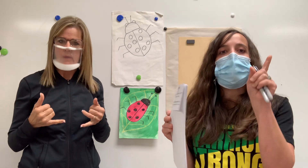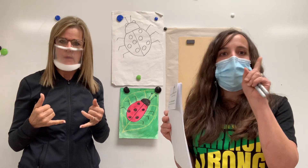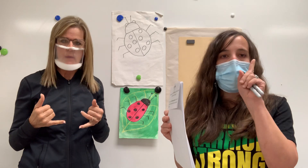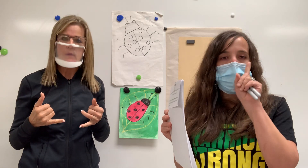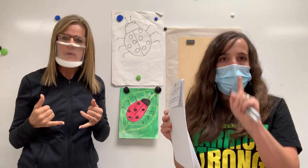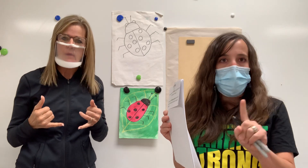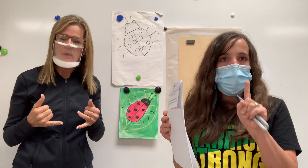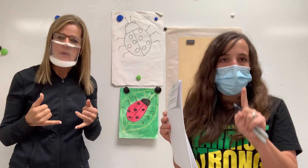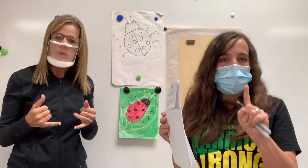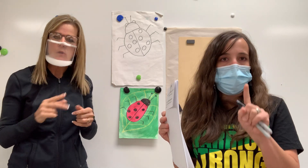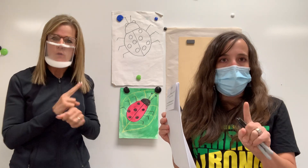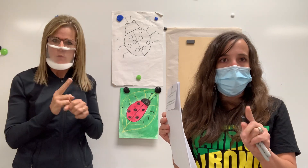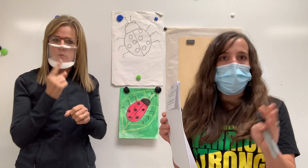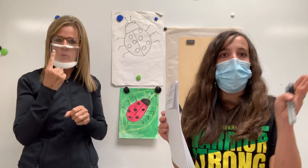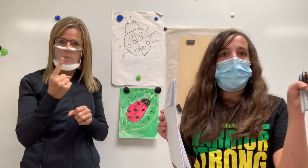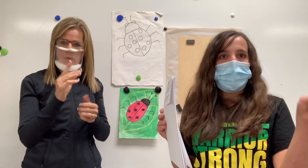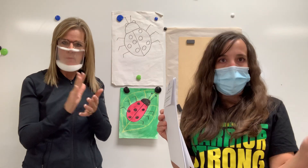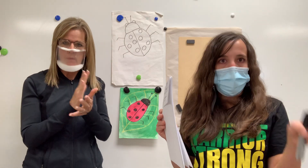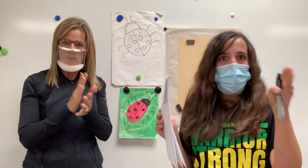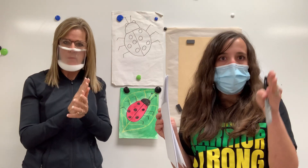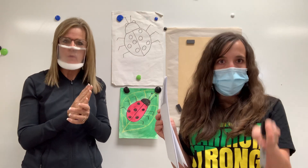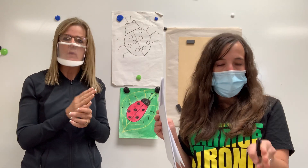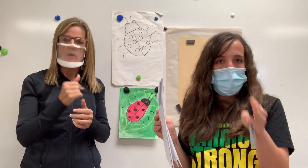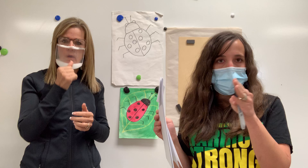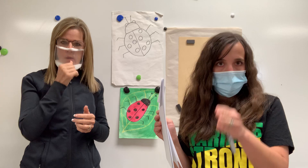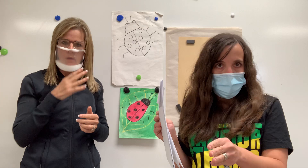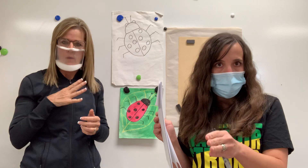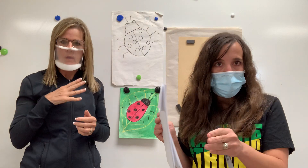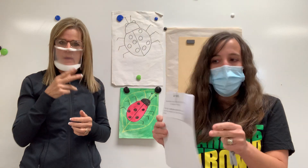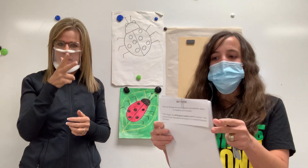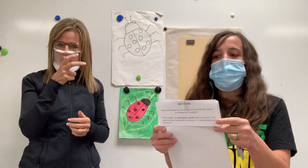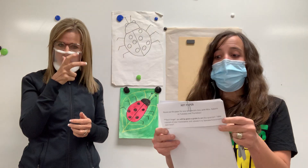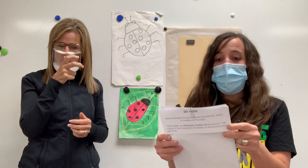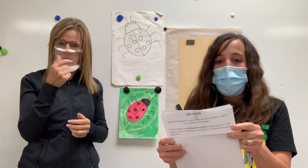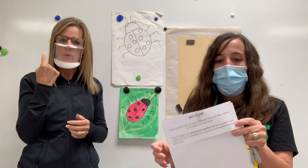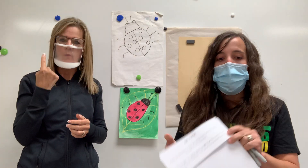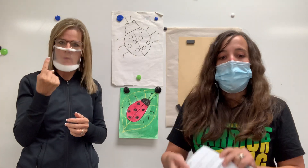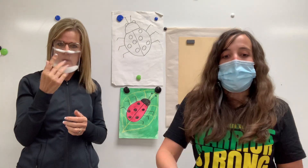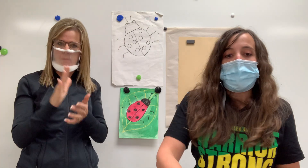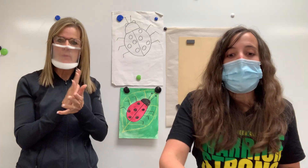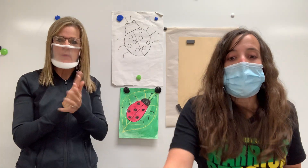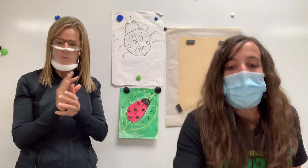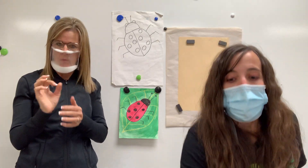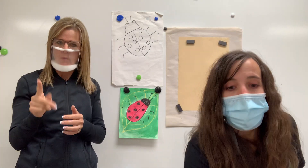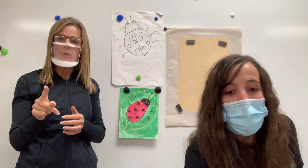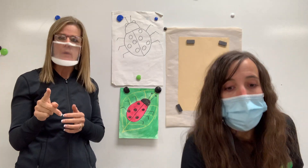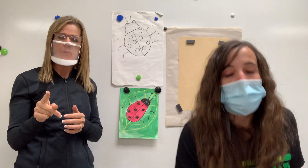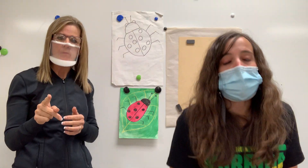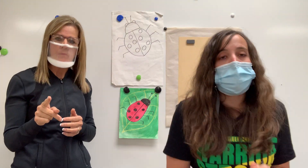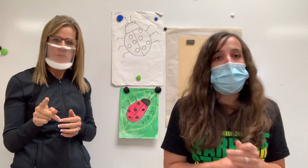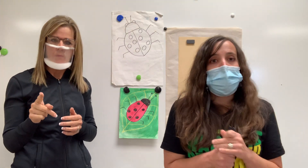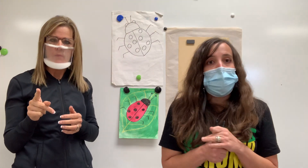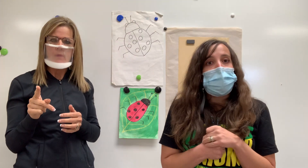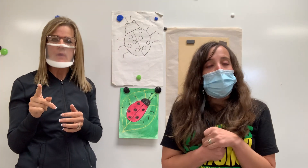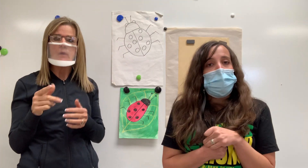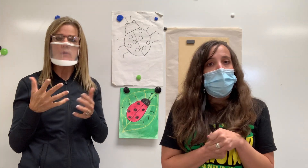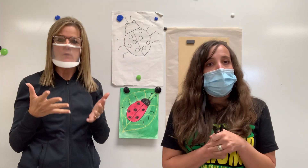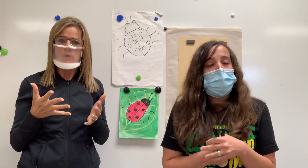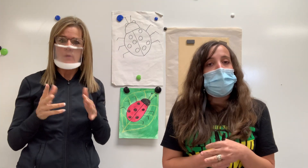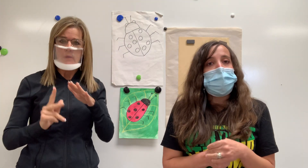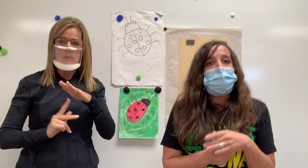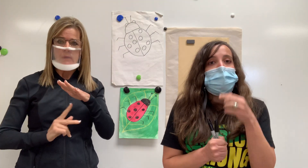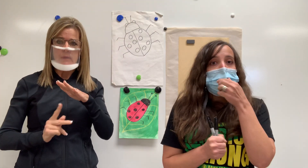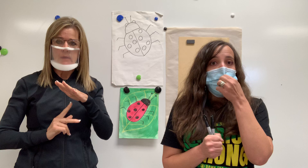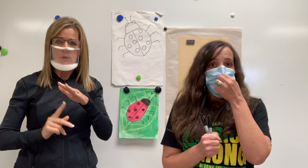Ladybug. You get one piece of paper per drawing, okay? So that brings me to